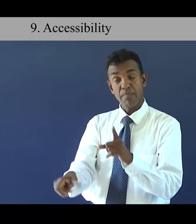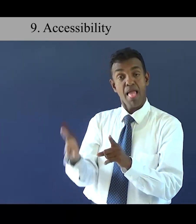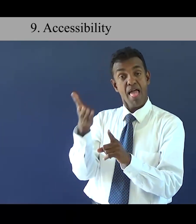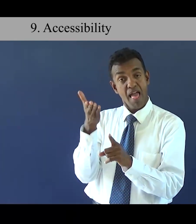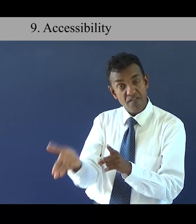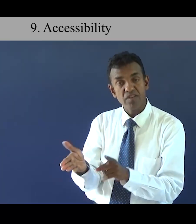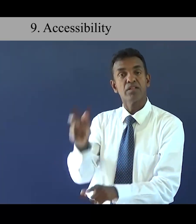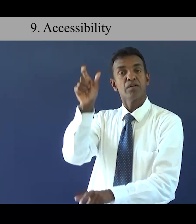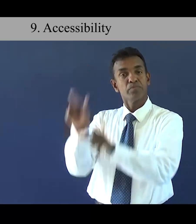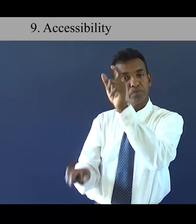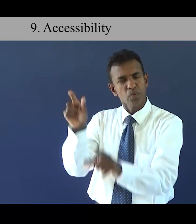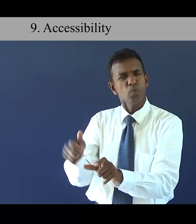people.